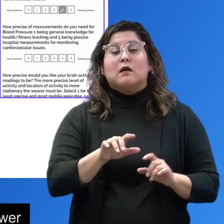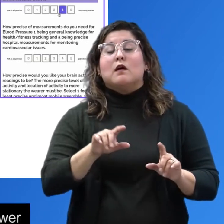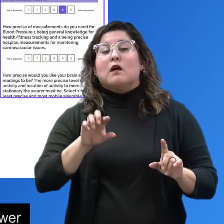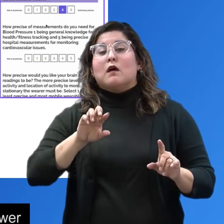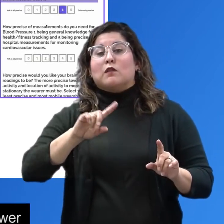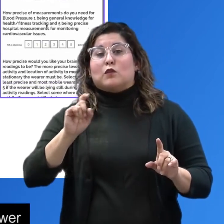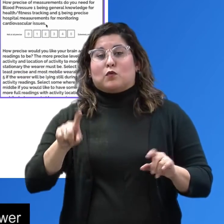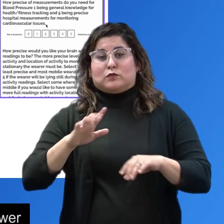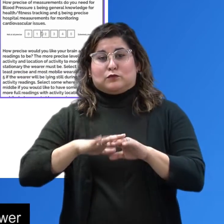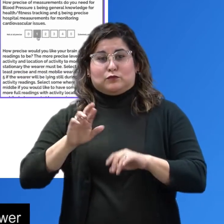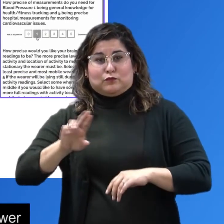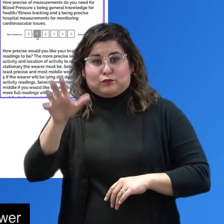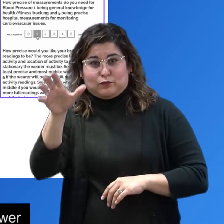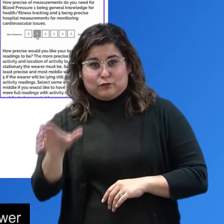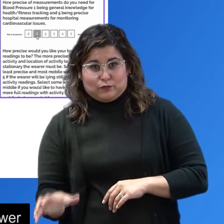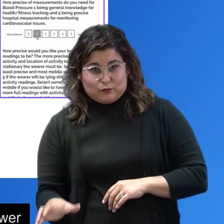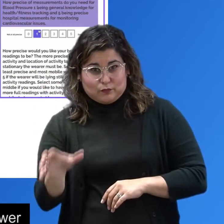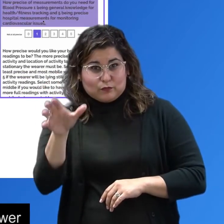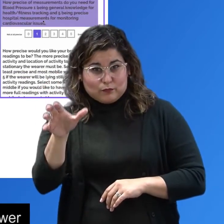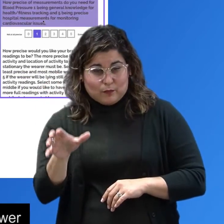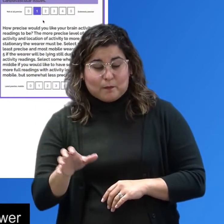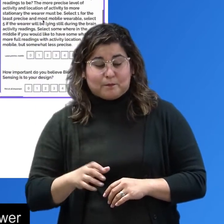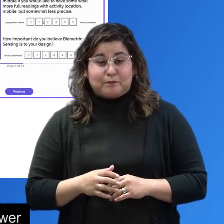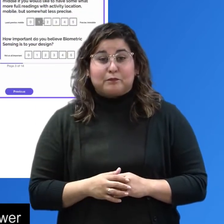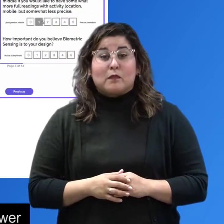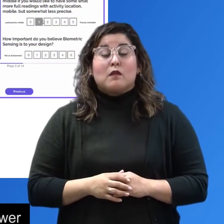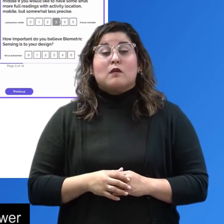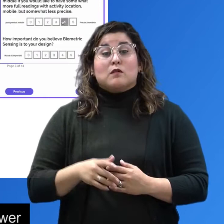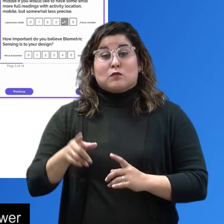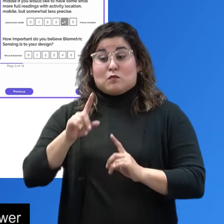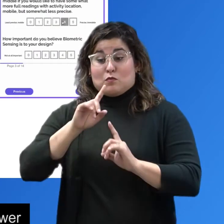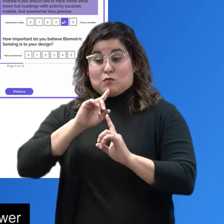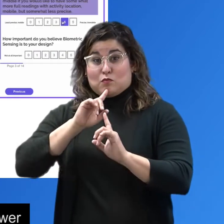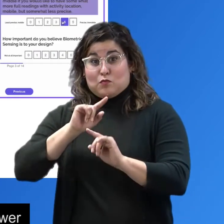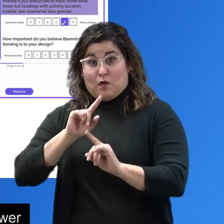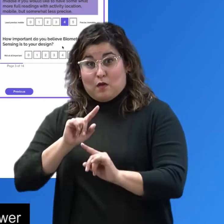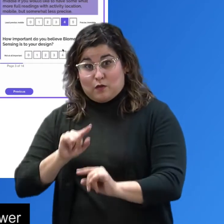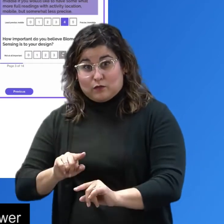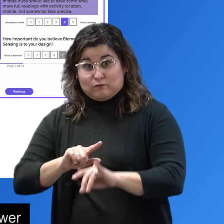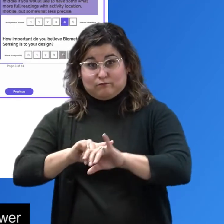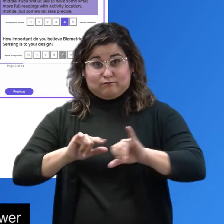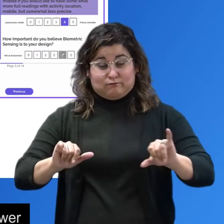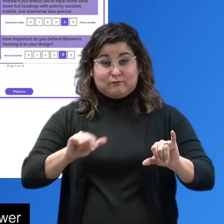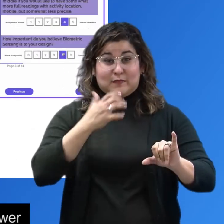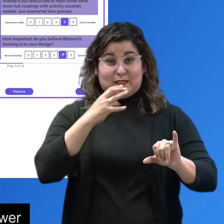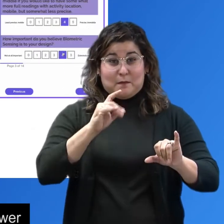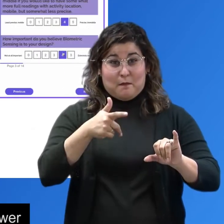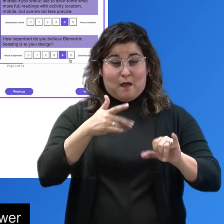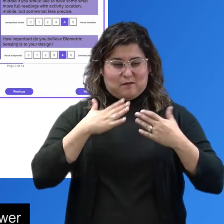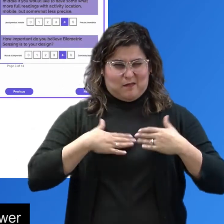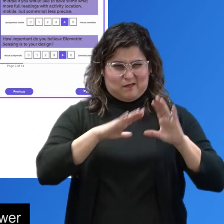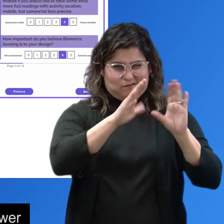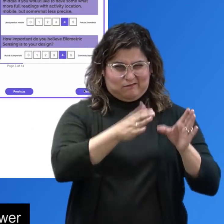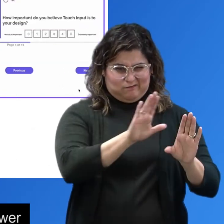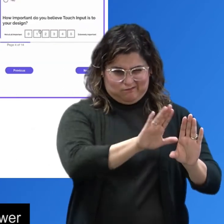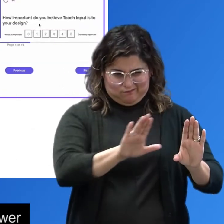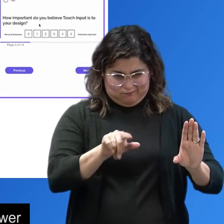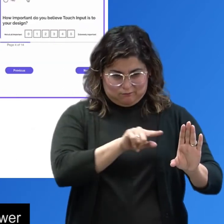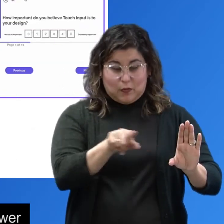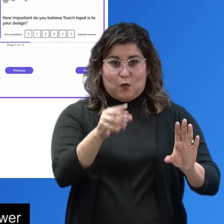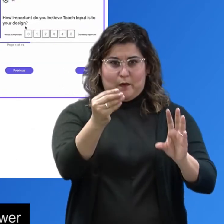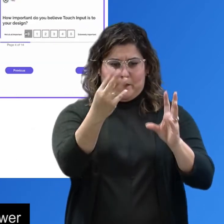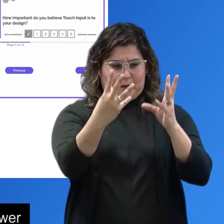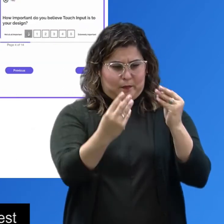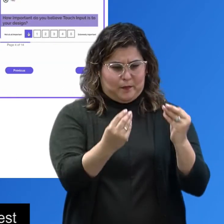the right or on the side. And as you answer the questions, the heat map builds up